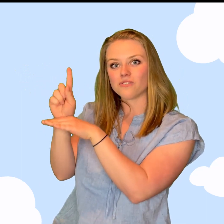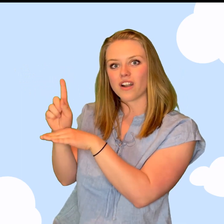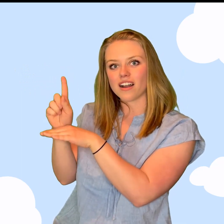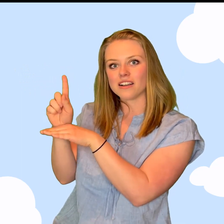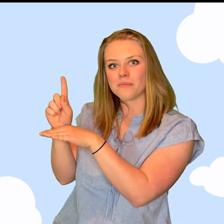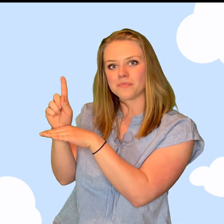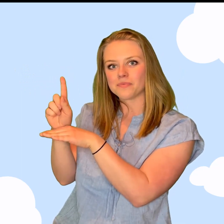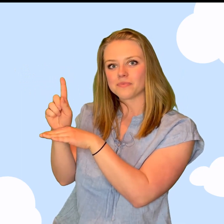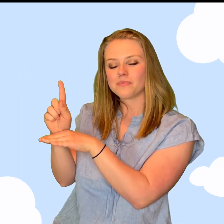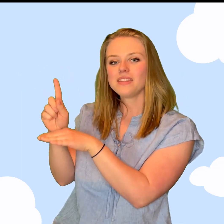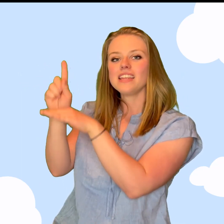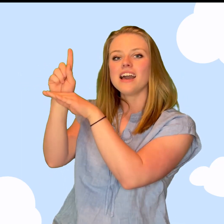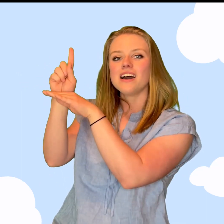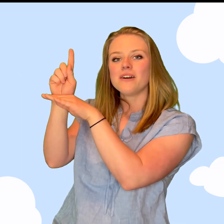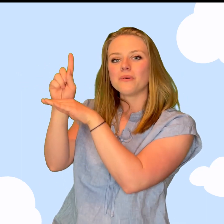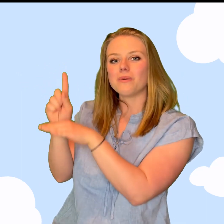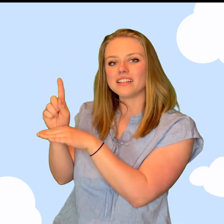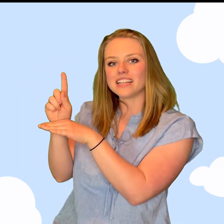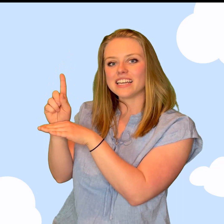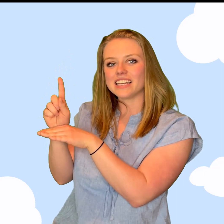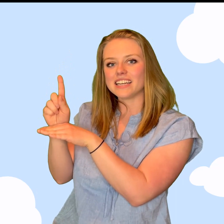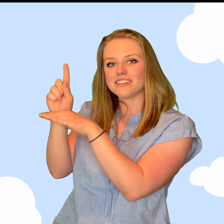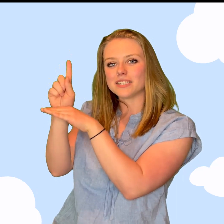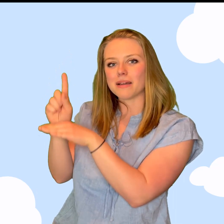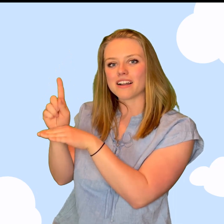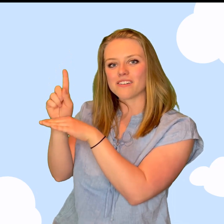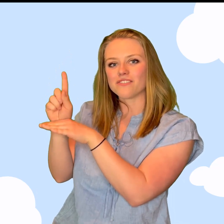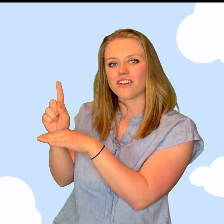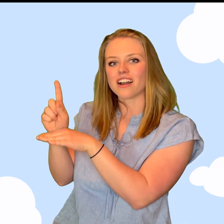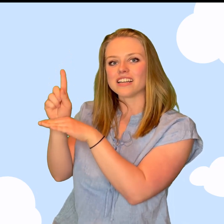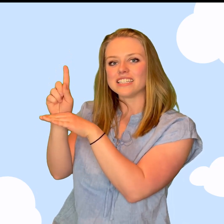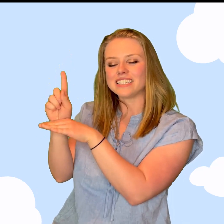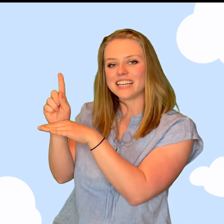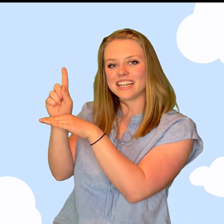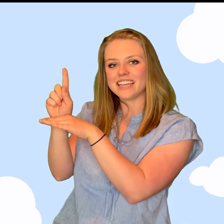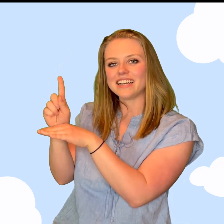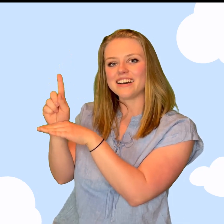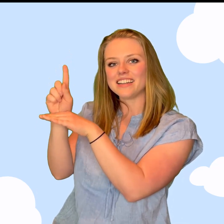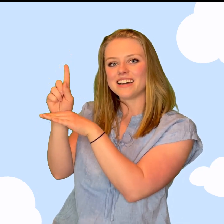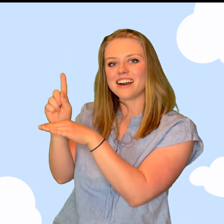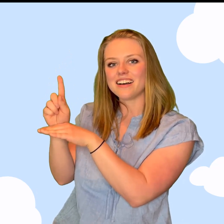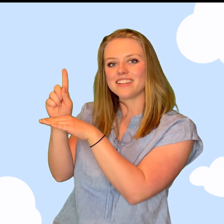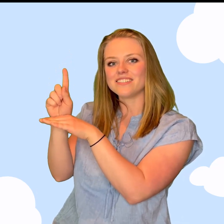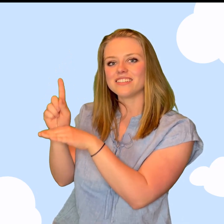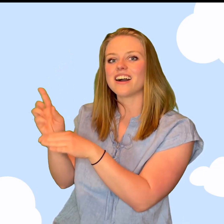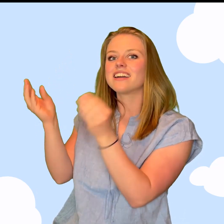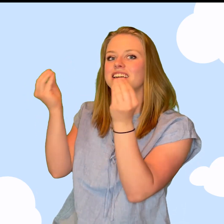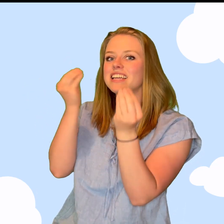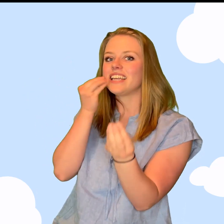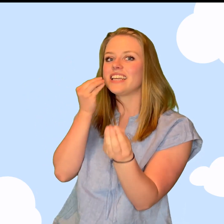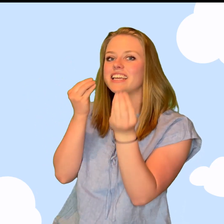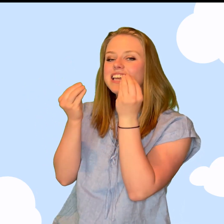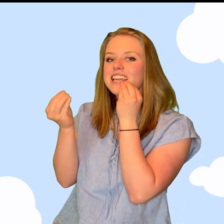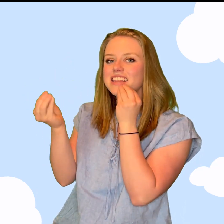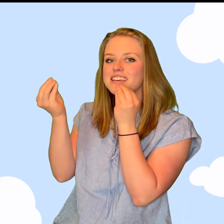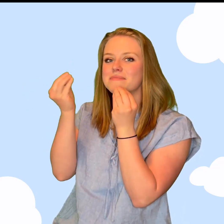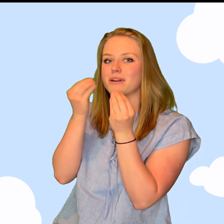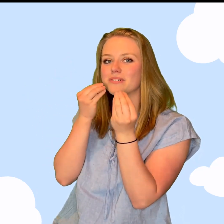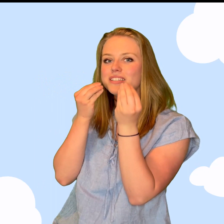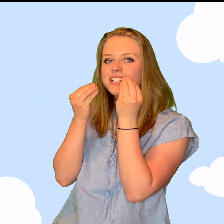frog. 1 little speckled frog sitting on a hollow log, eating the most